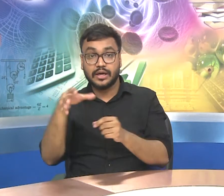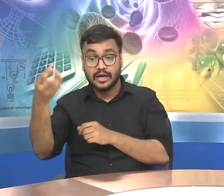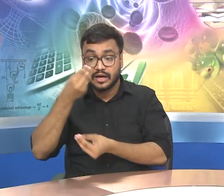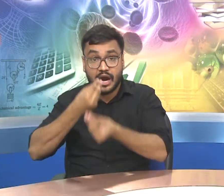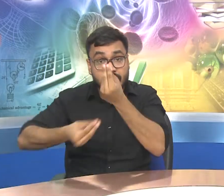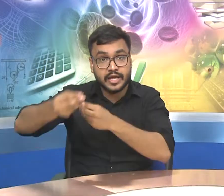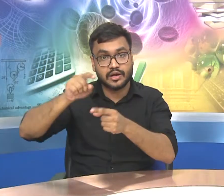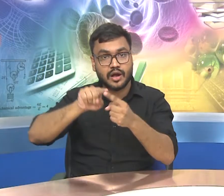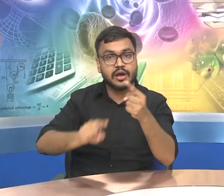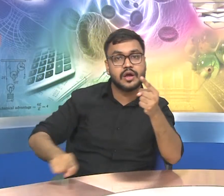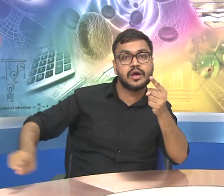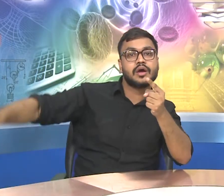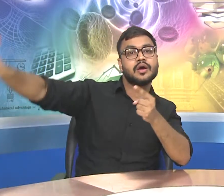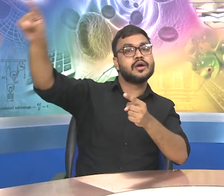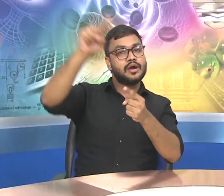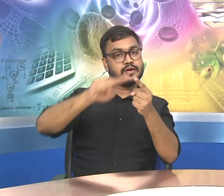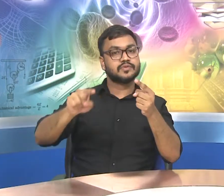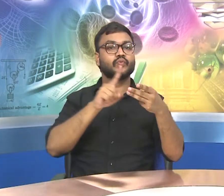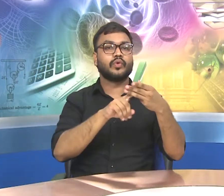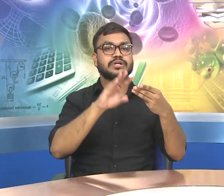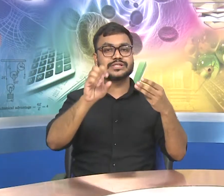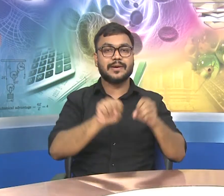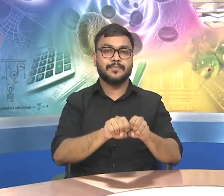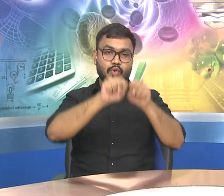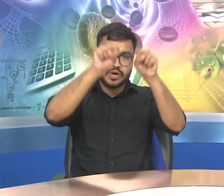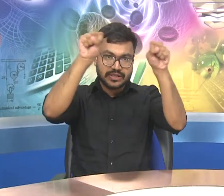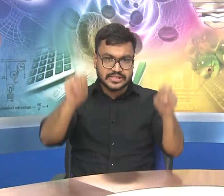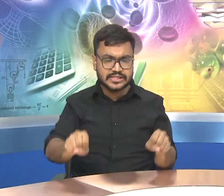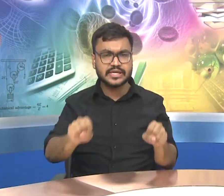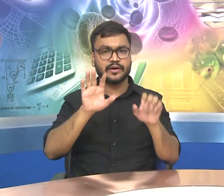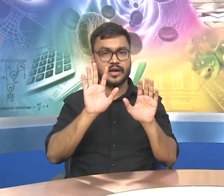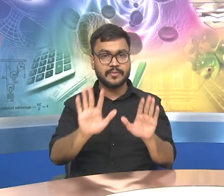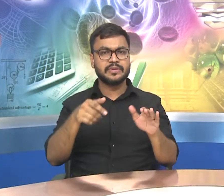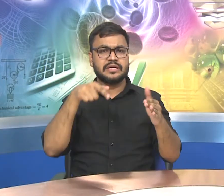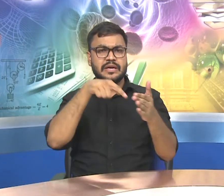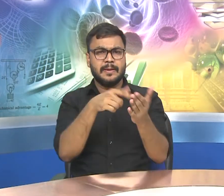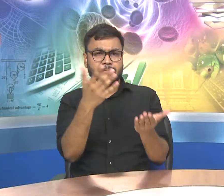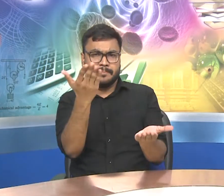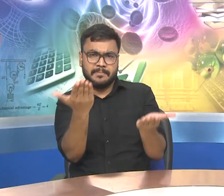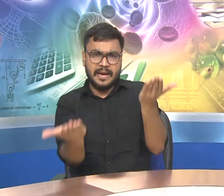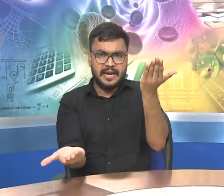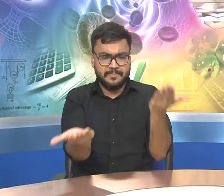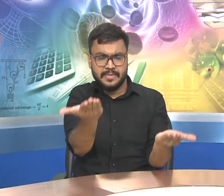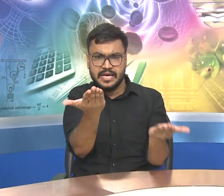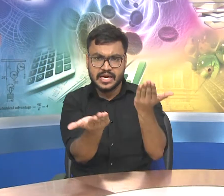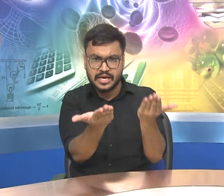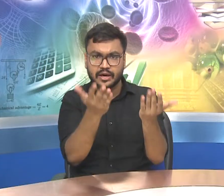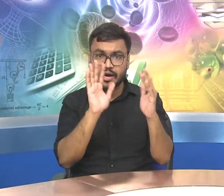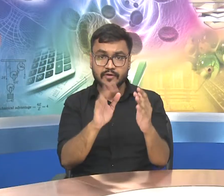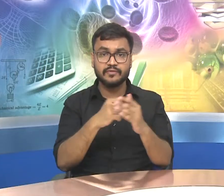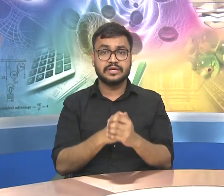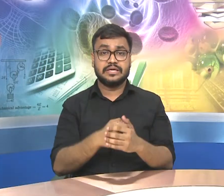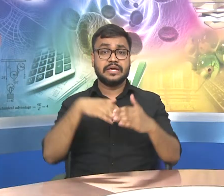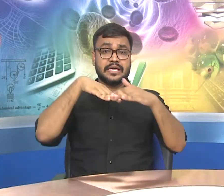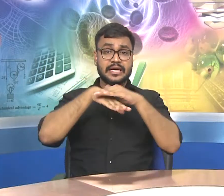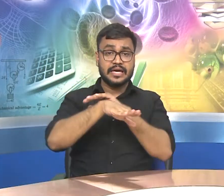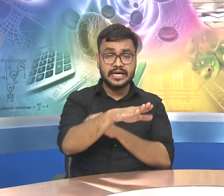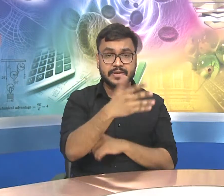plants, animals and biotic or non-biotic components such